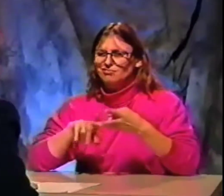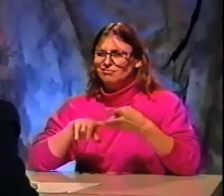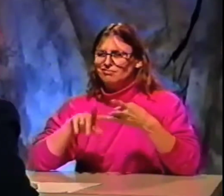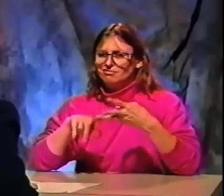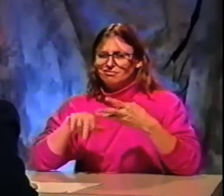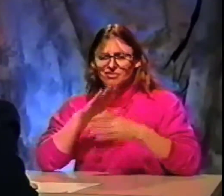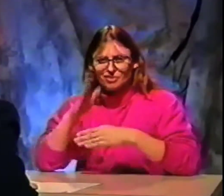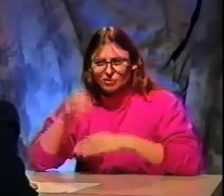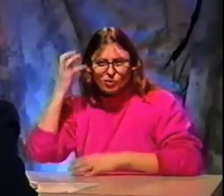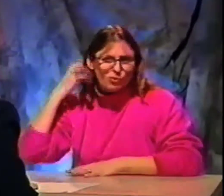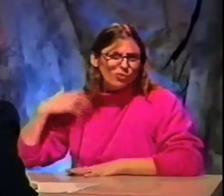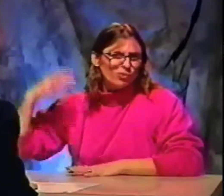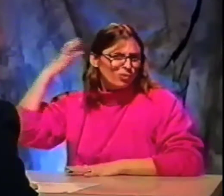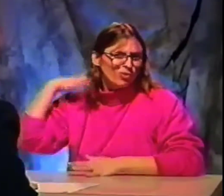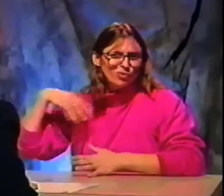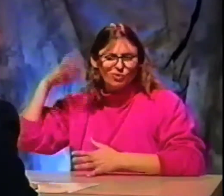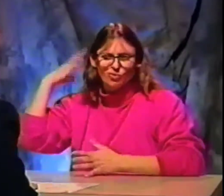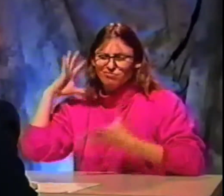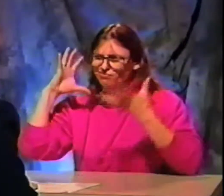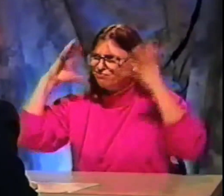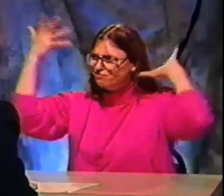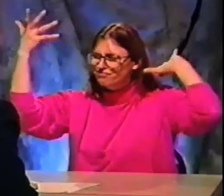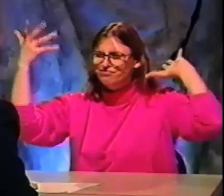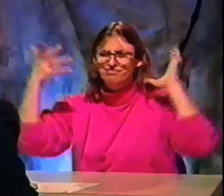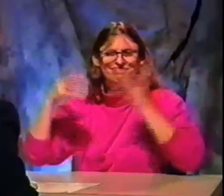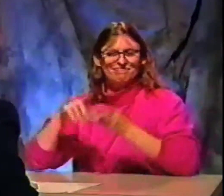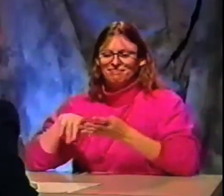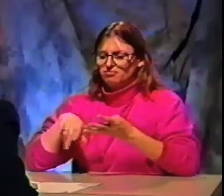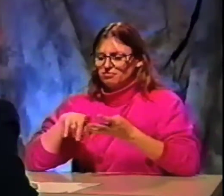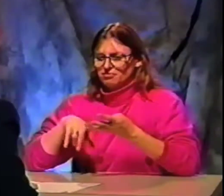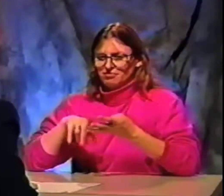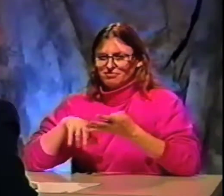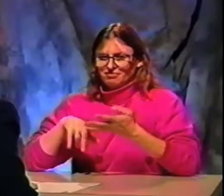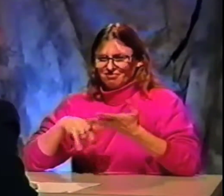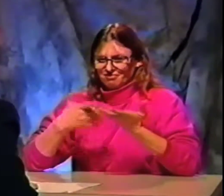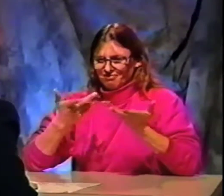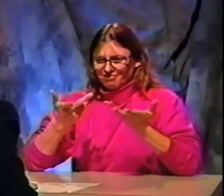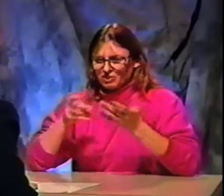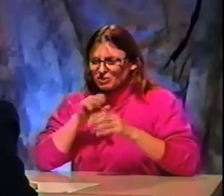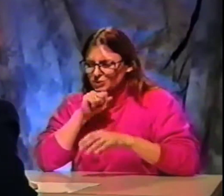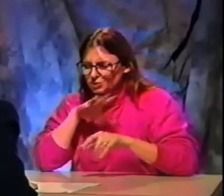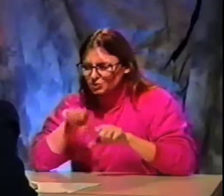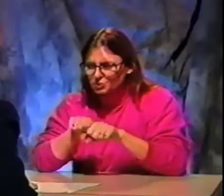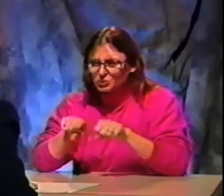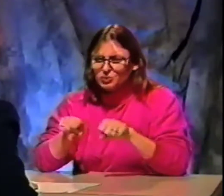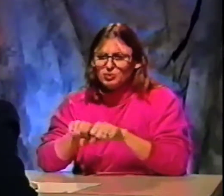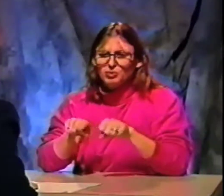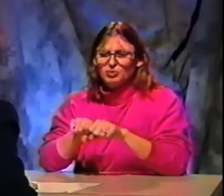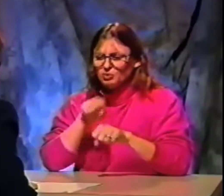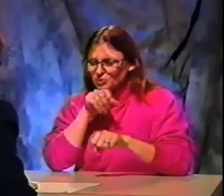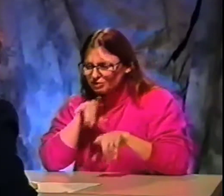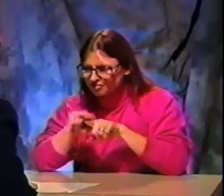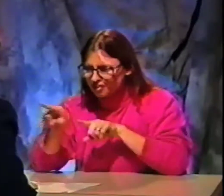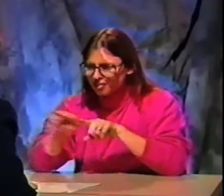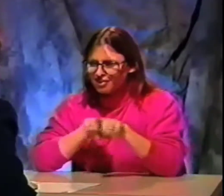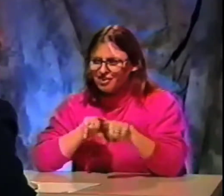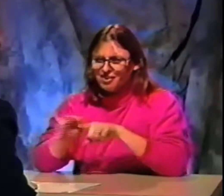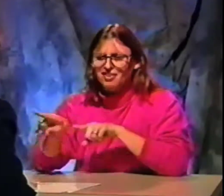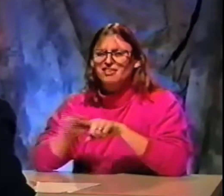dirty clothes, not taking care of yourself, having long hair, never washing yourself, dirty shoes,